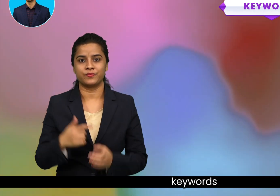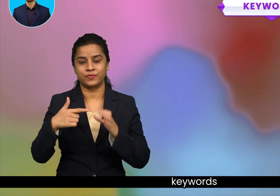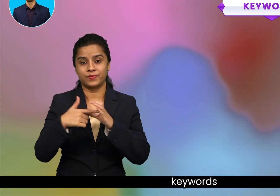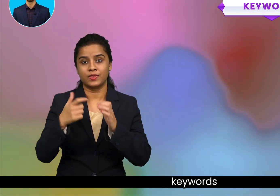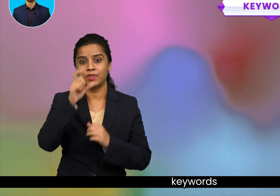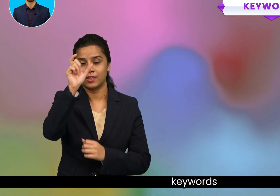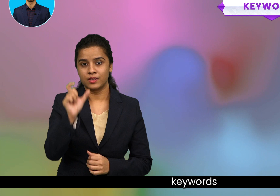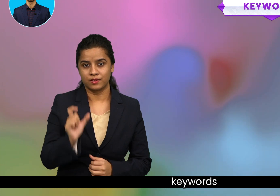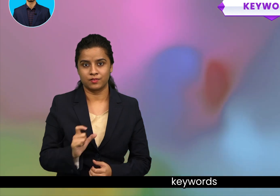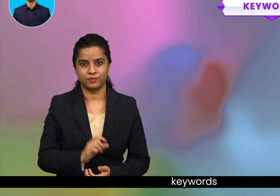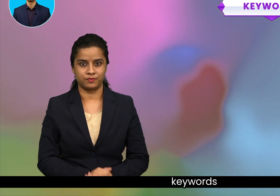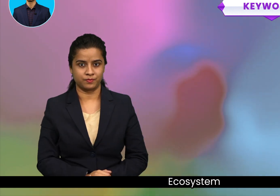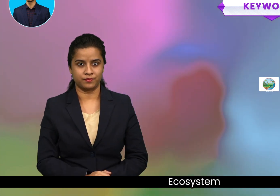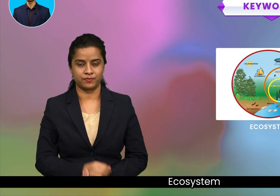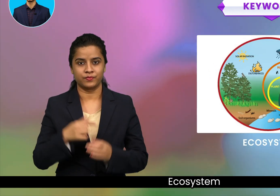Keywords: